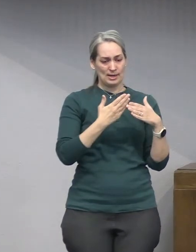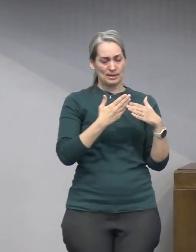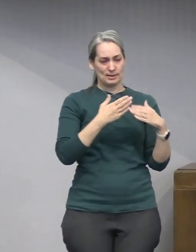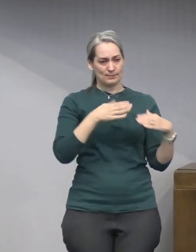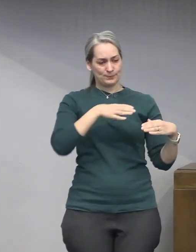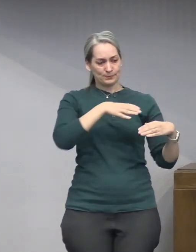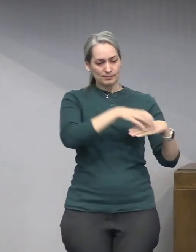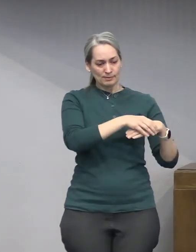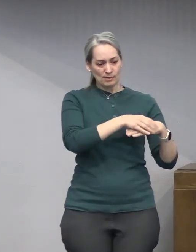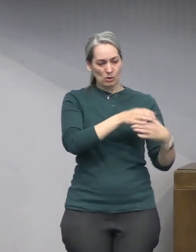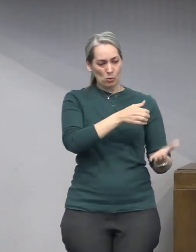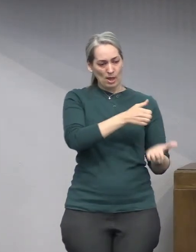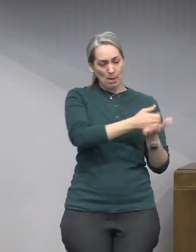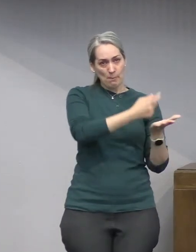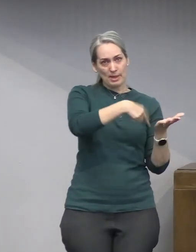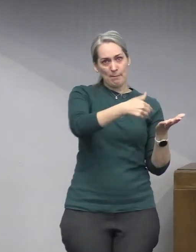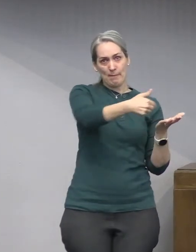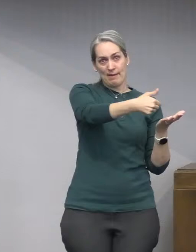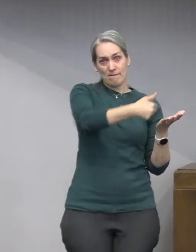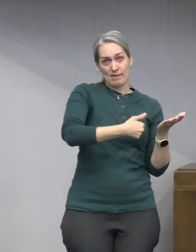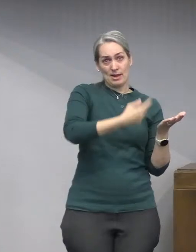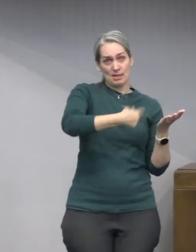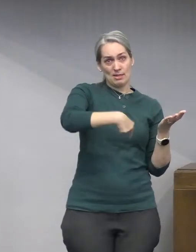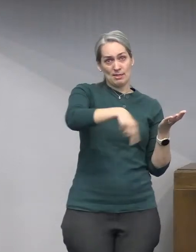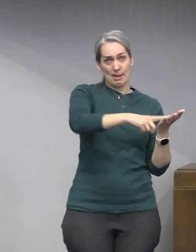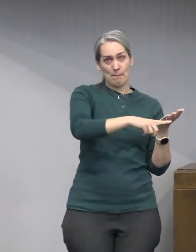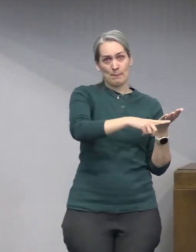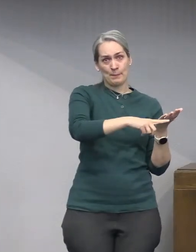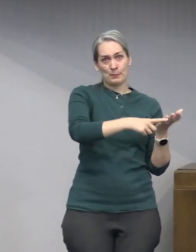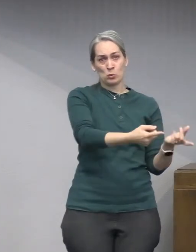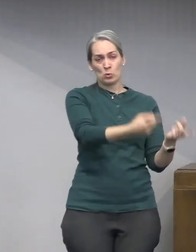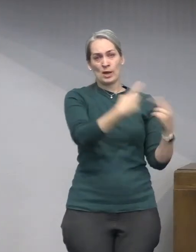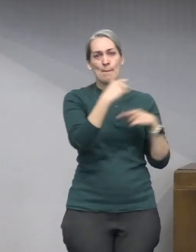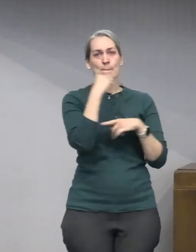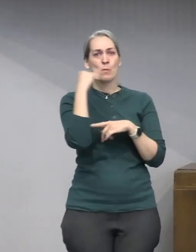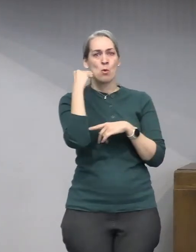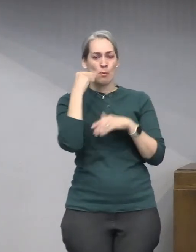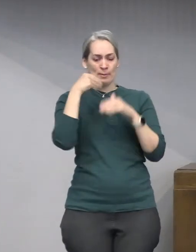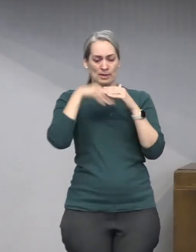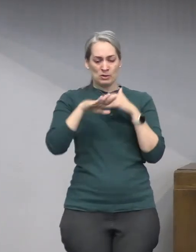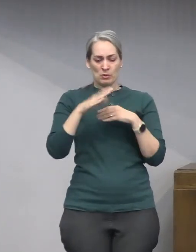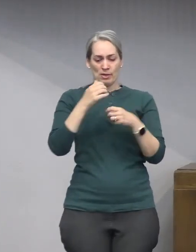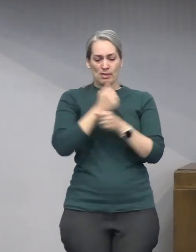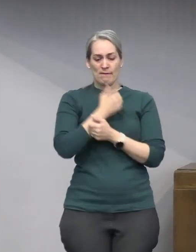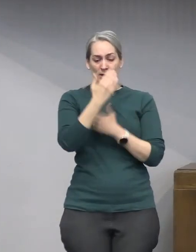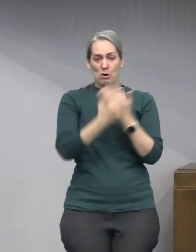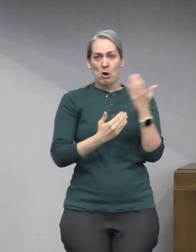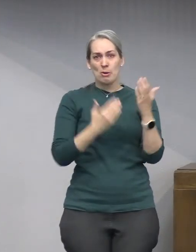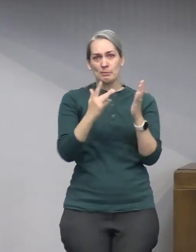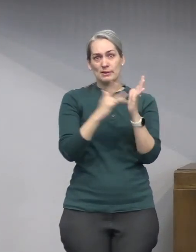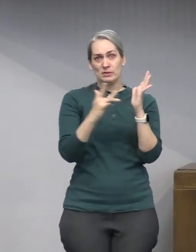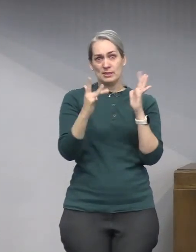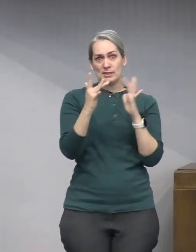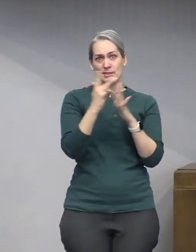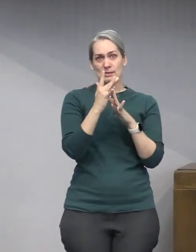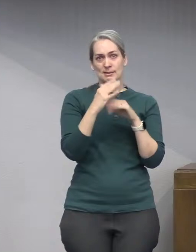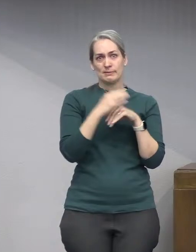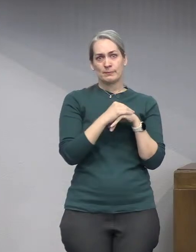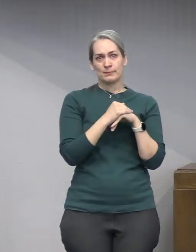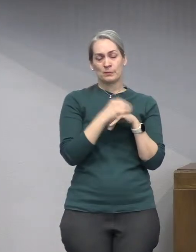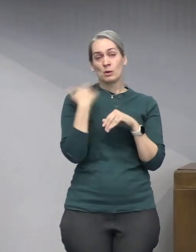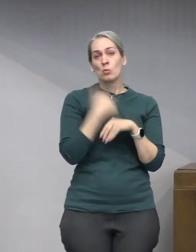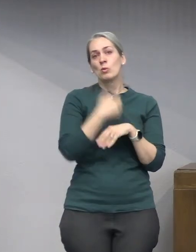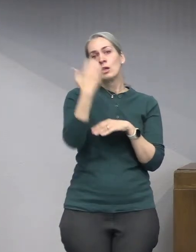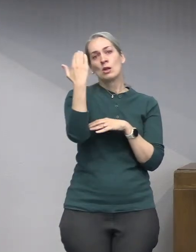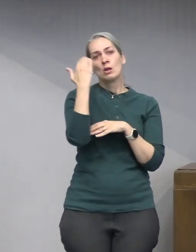to them. Invite them to come home into the loving arms of Jesus. For we